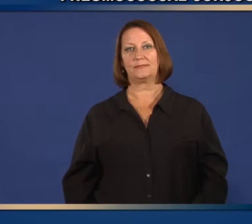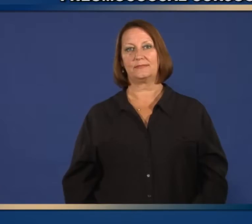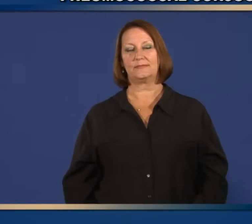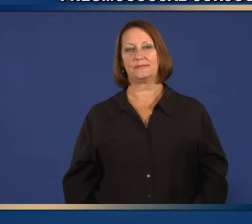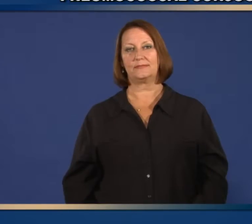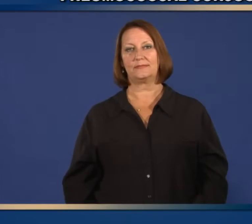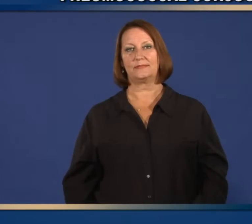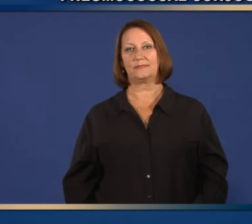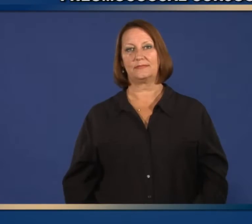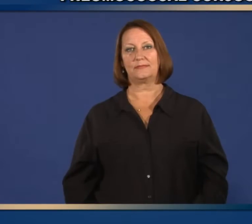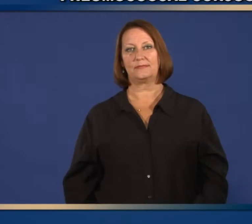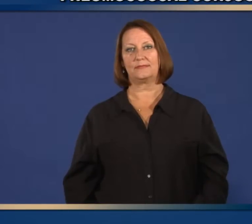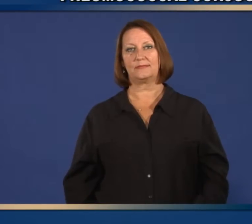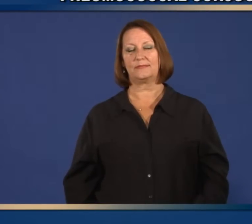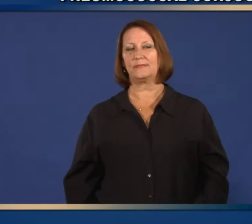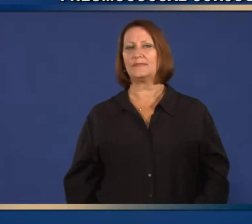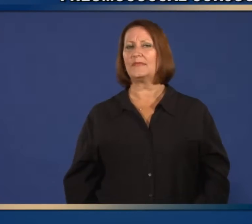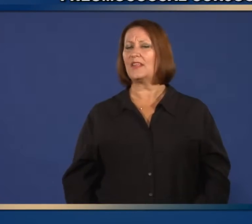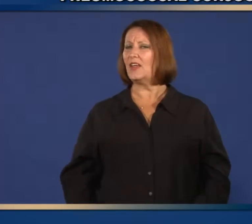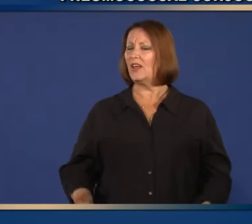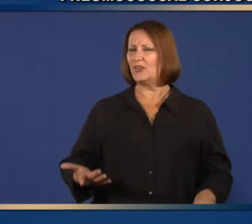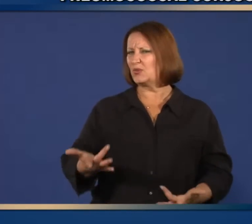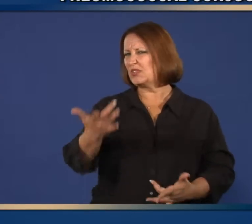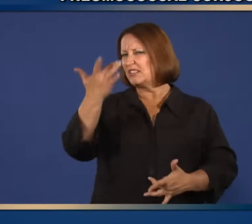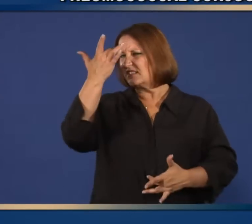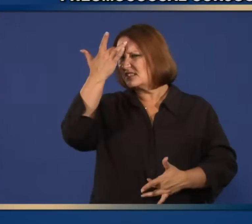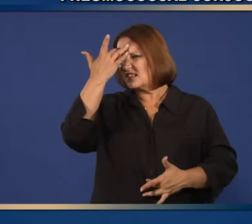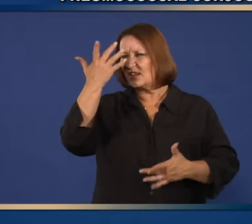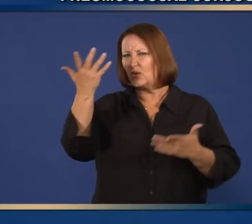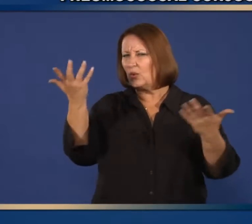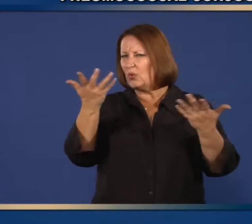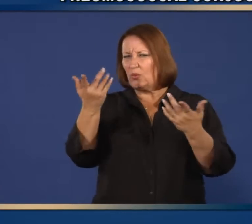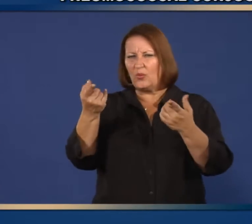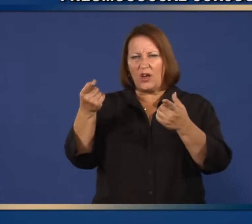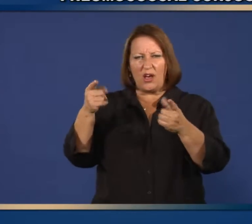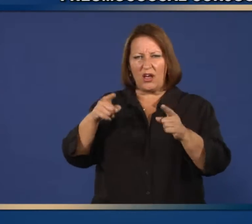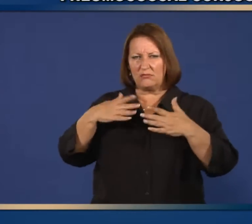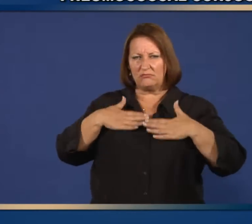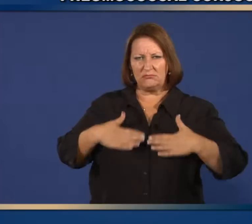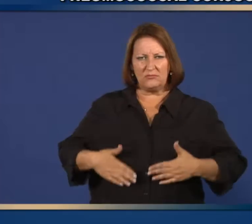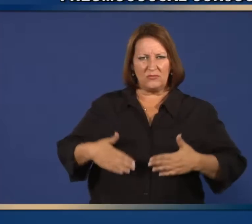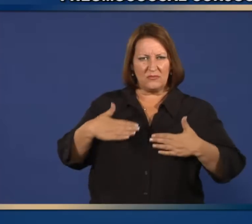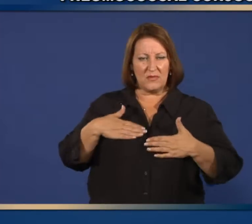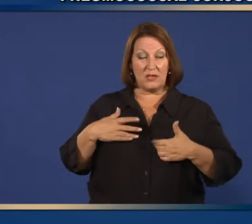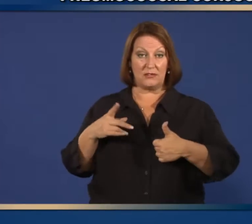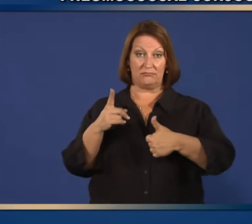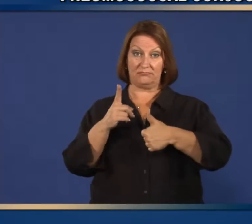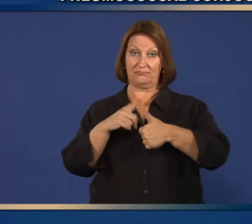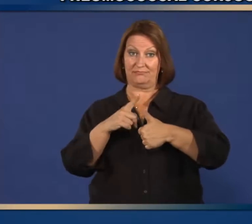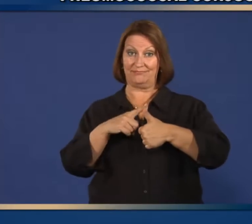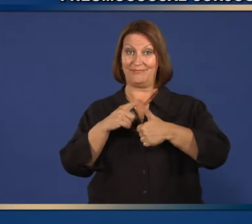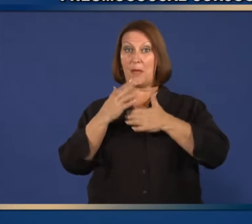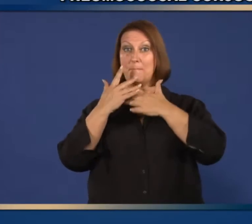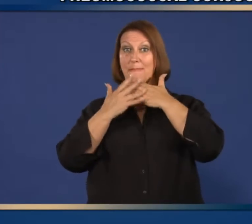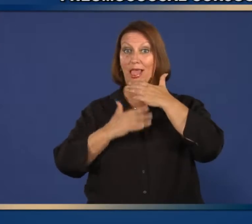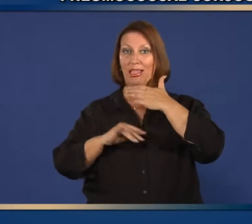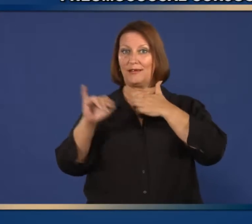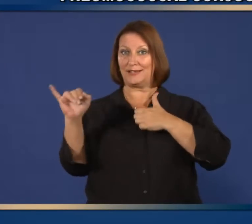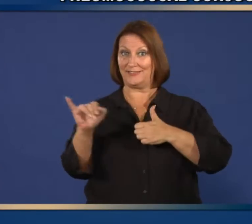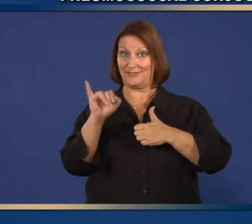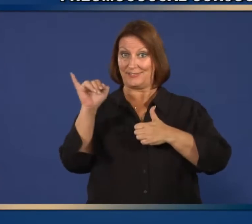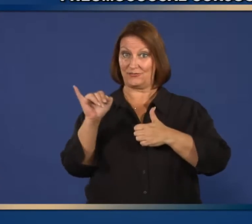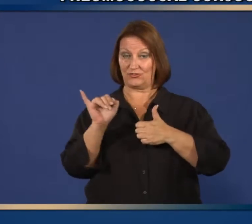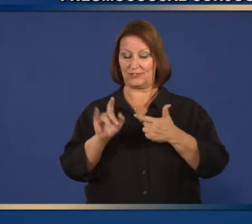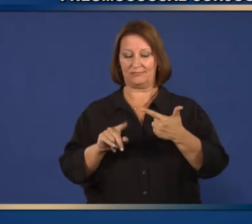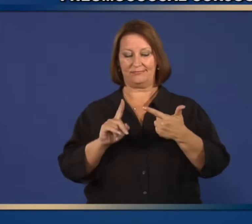Although pneumococcal meningitis is relatively rare, less than 1 case per 100,000